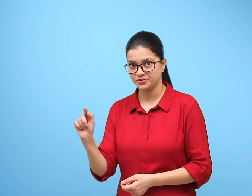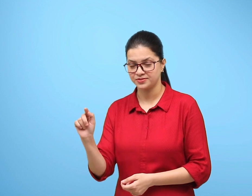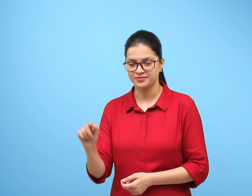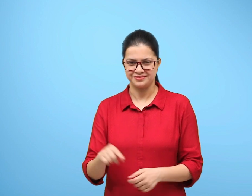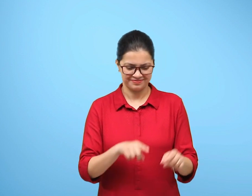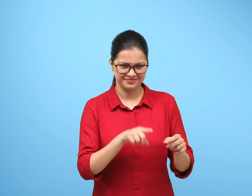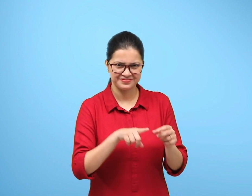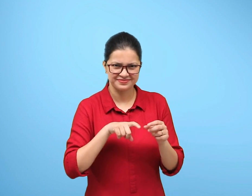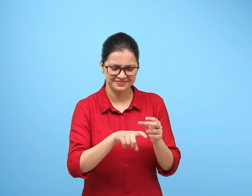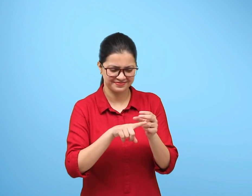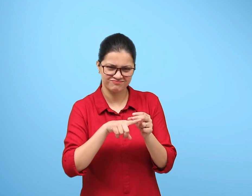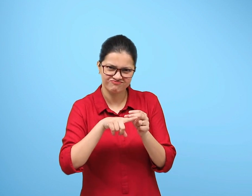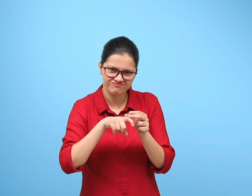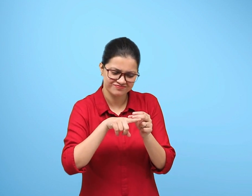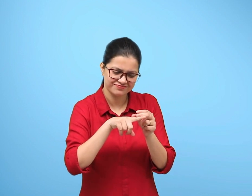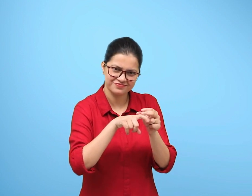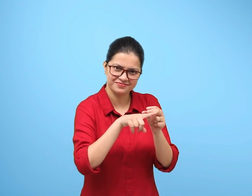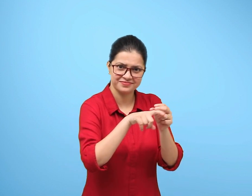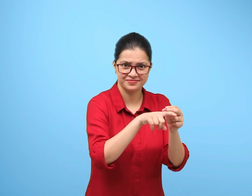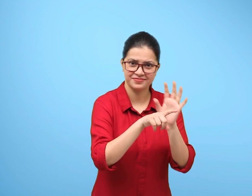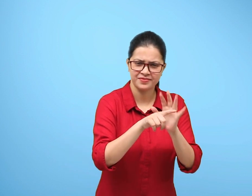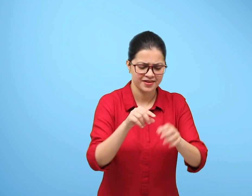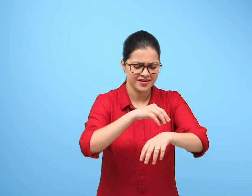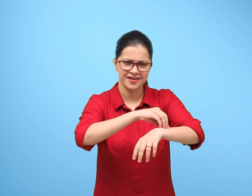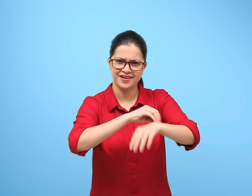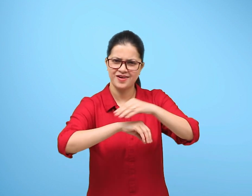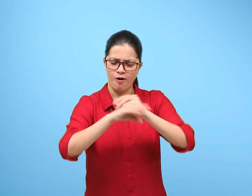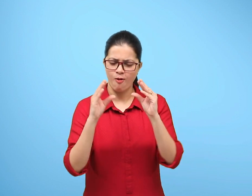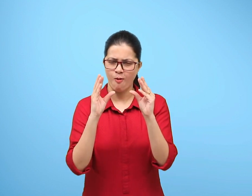Snails move with the help of a muscular foot.